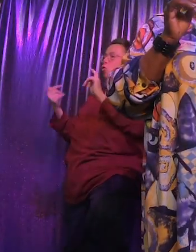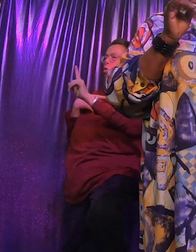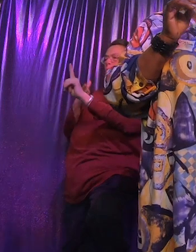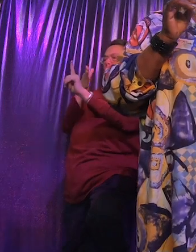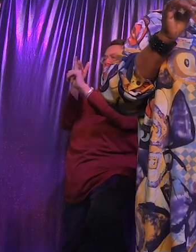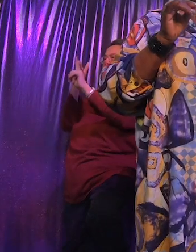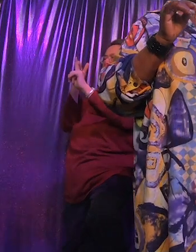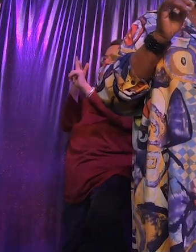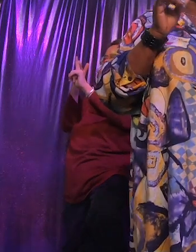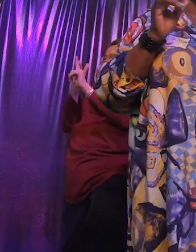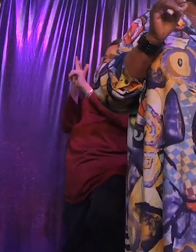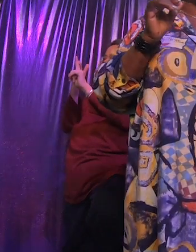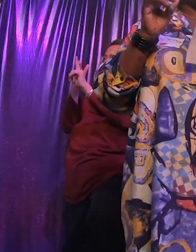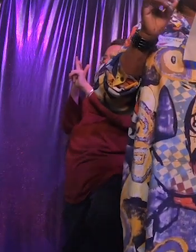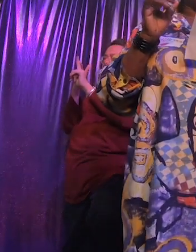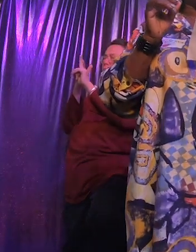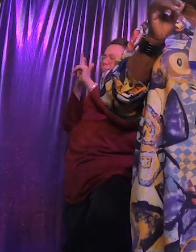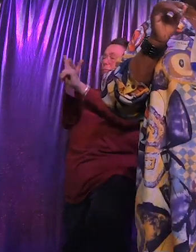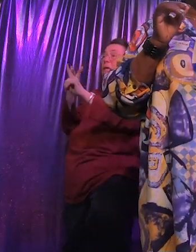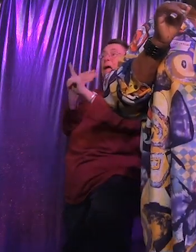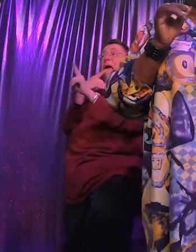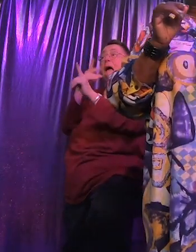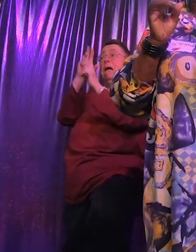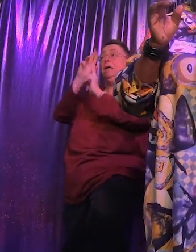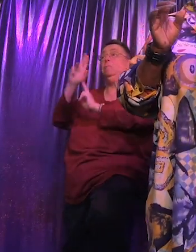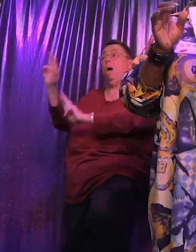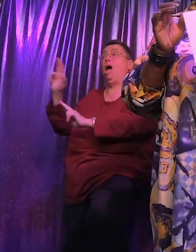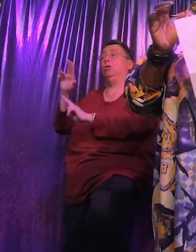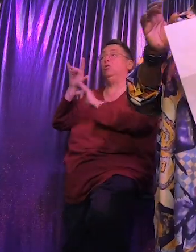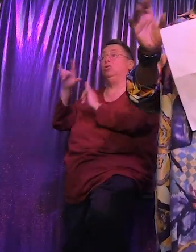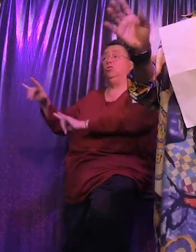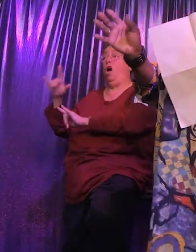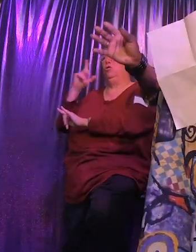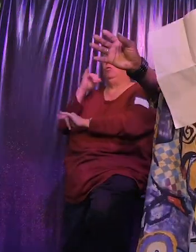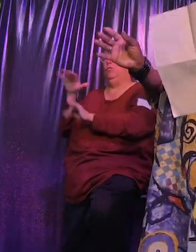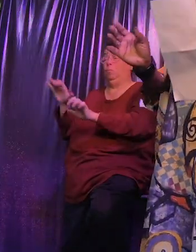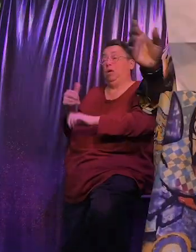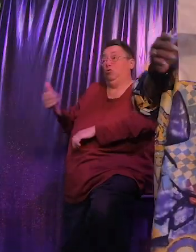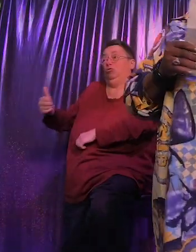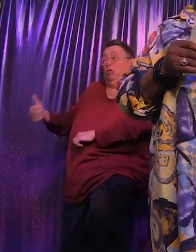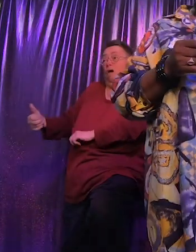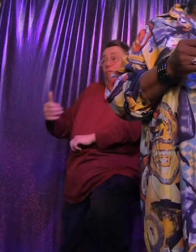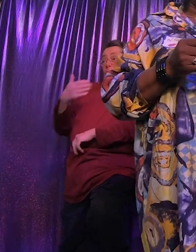constant. I admire and love you for being who you are.